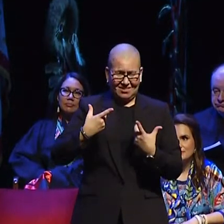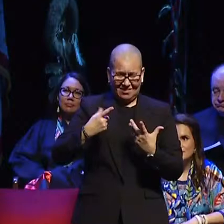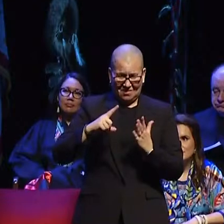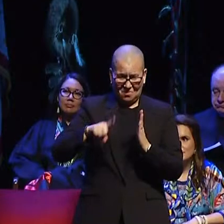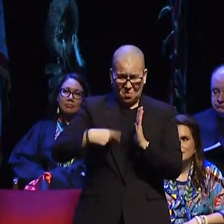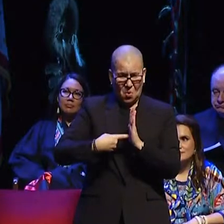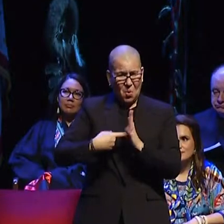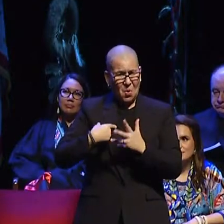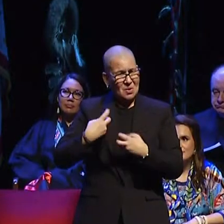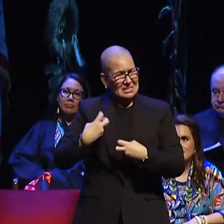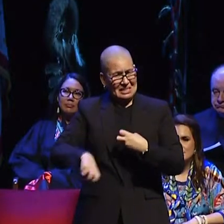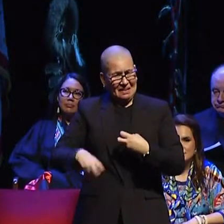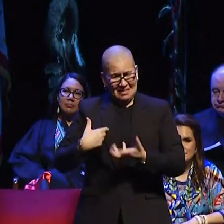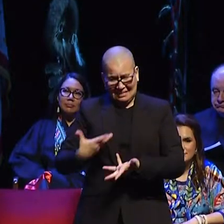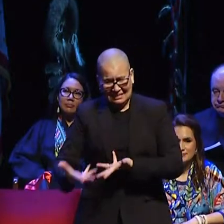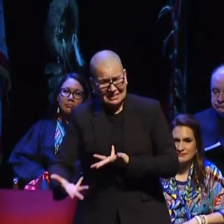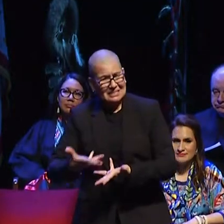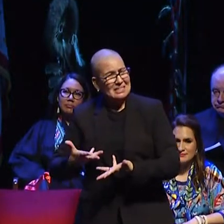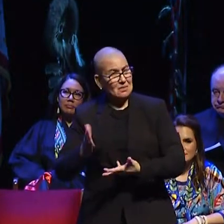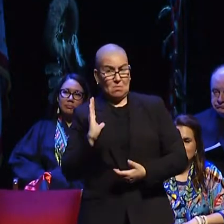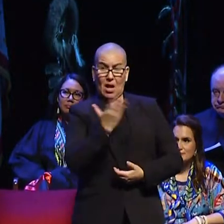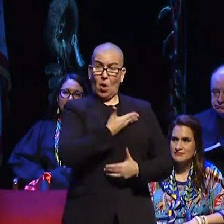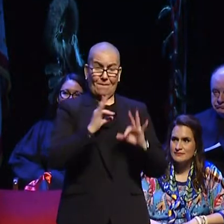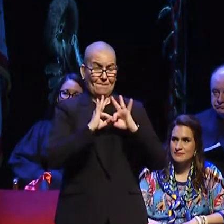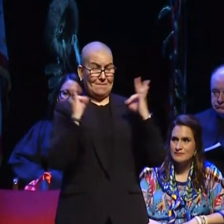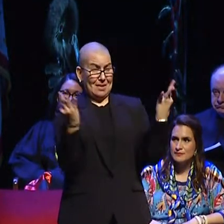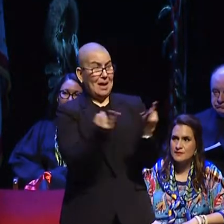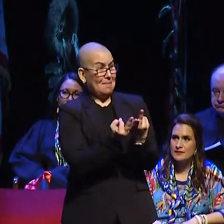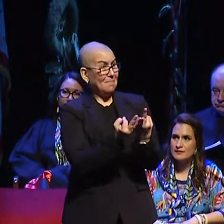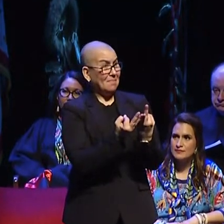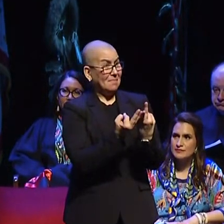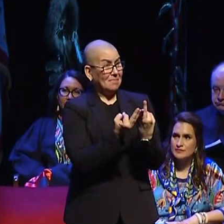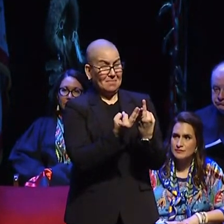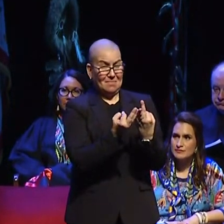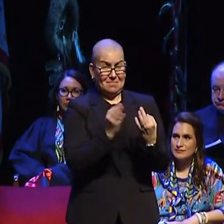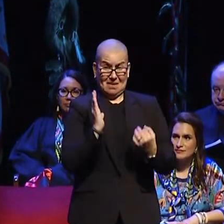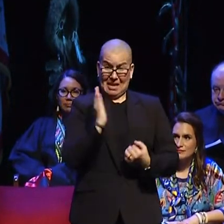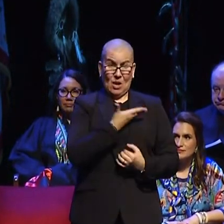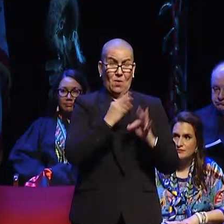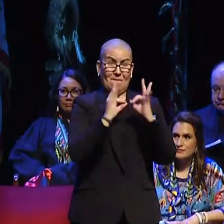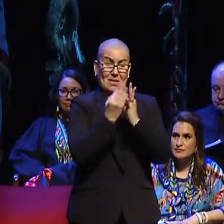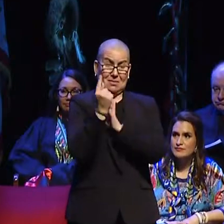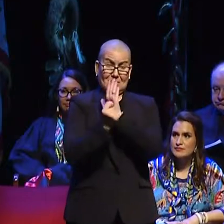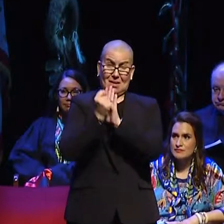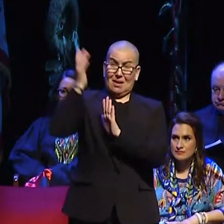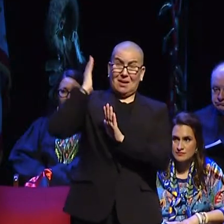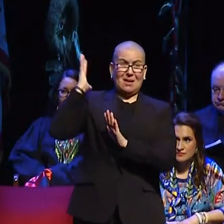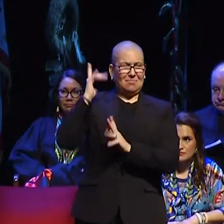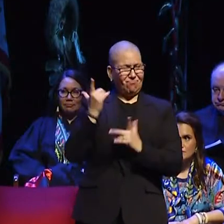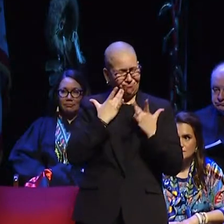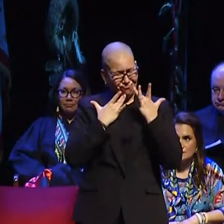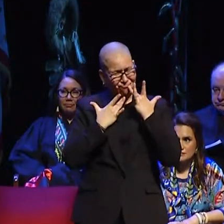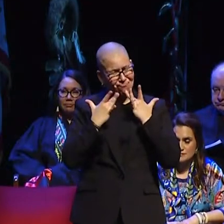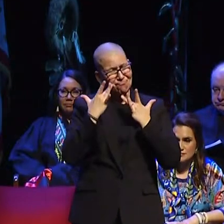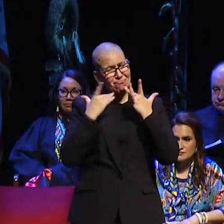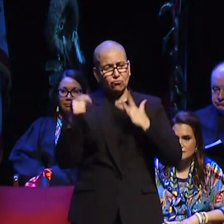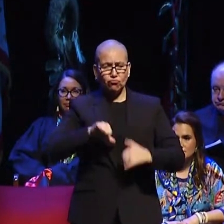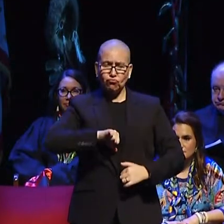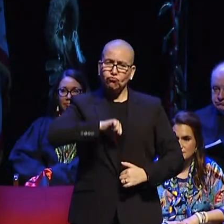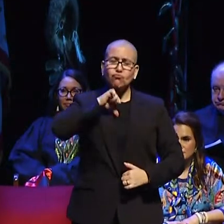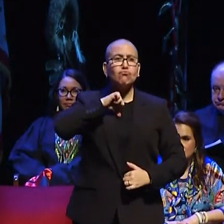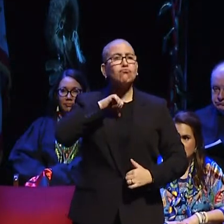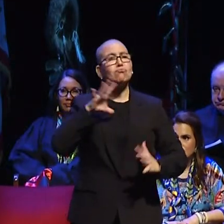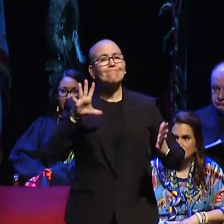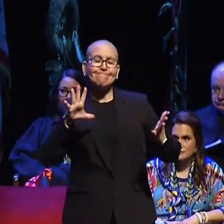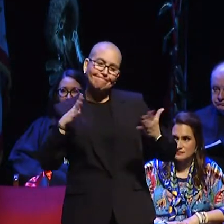Our family had no problem pulling ourselves up by our bootstraps. We just didn't have any boots. Those are programs that invest, like Social